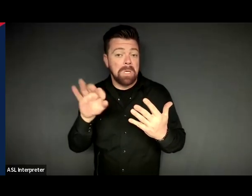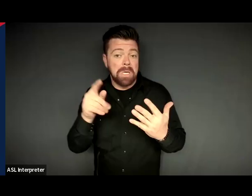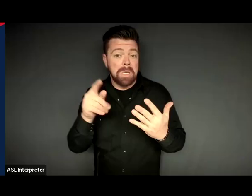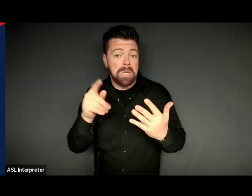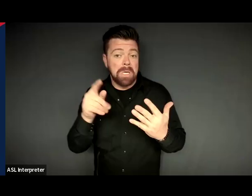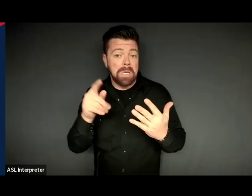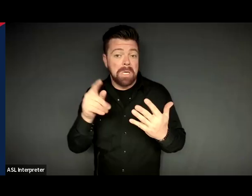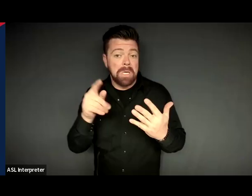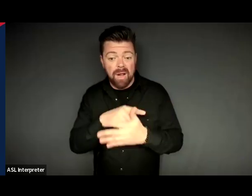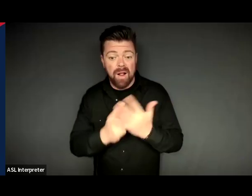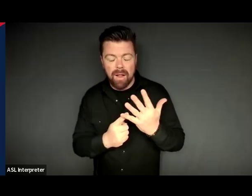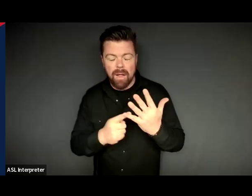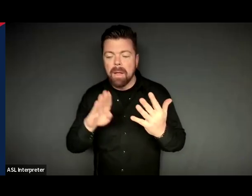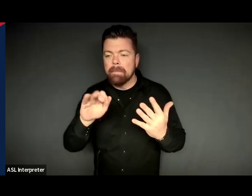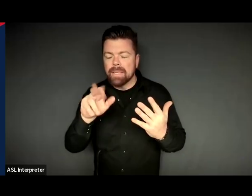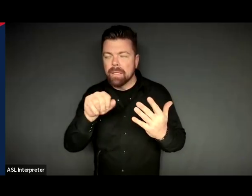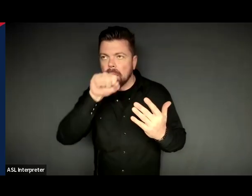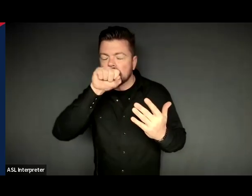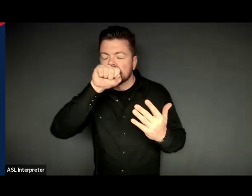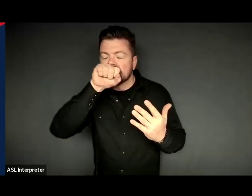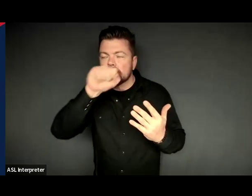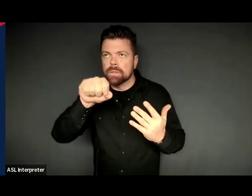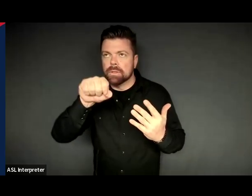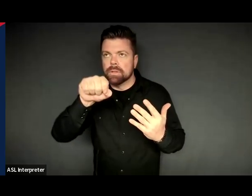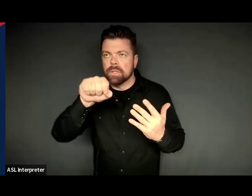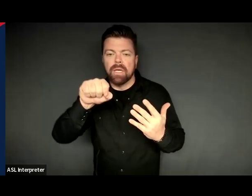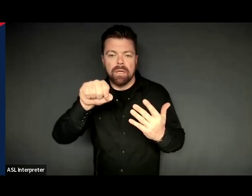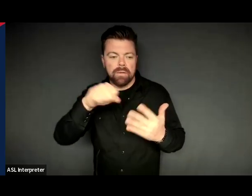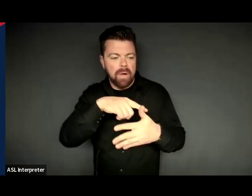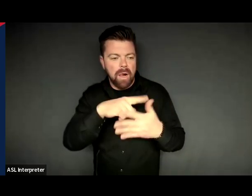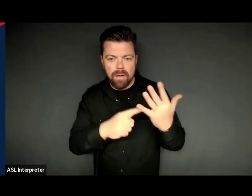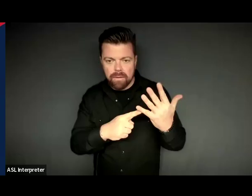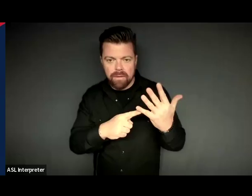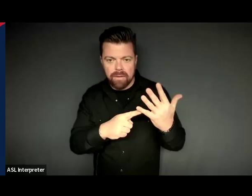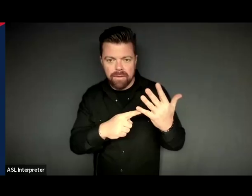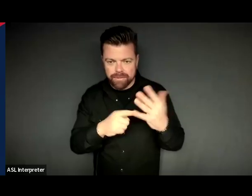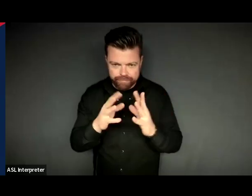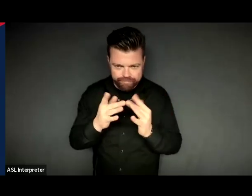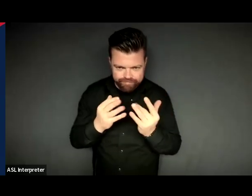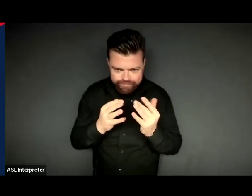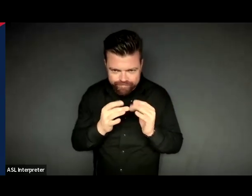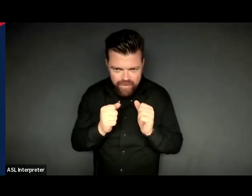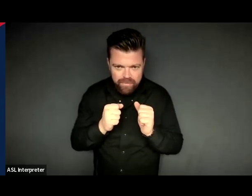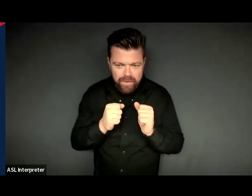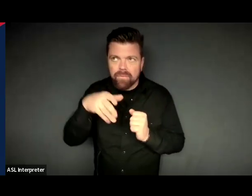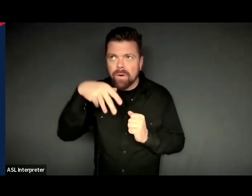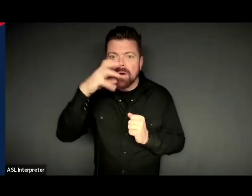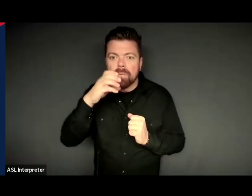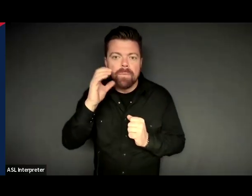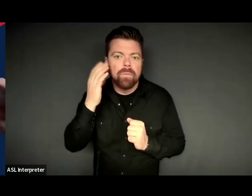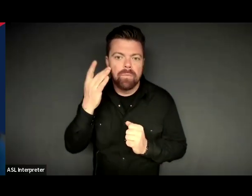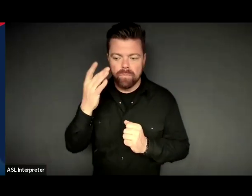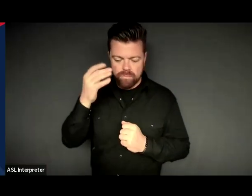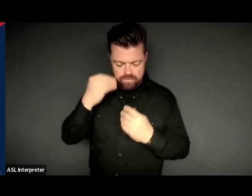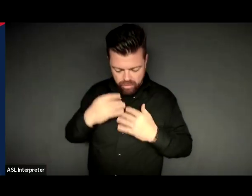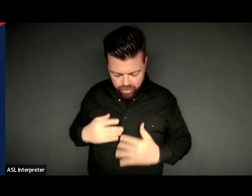sodas, bacteria love that. They thrive on that. They can't wait for you to have another slug of that because that's just feeding